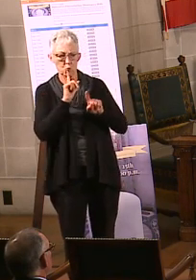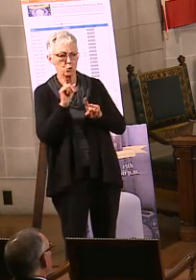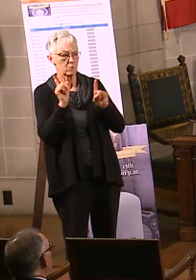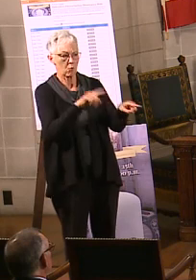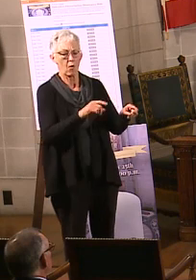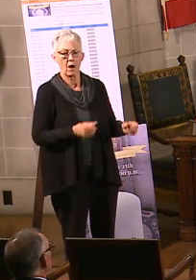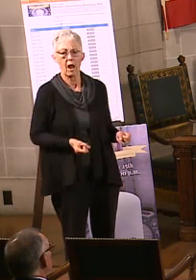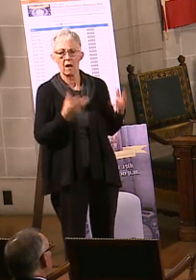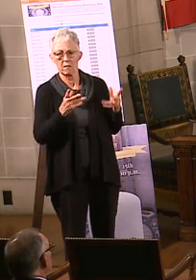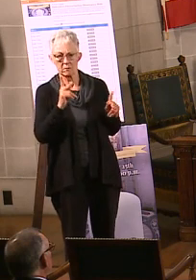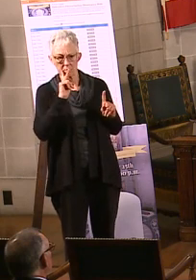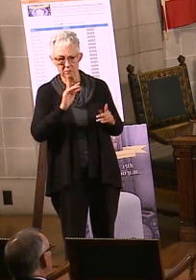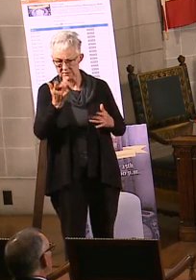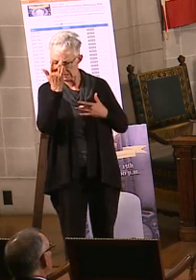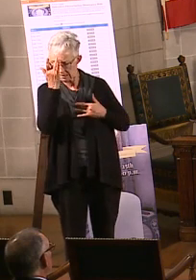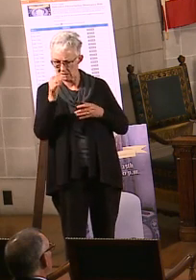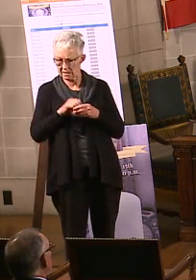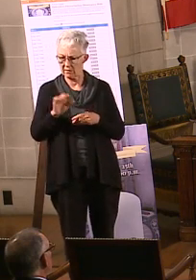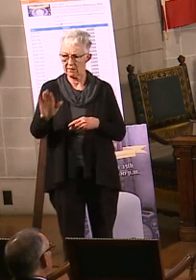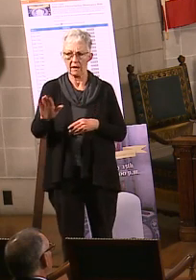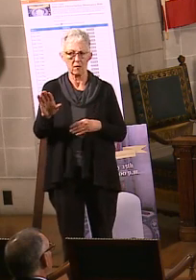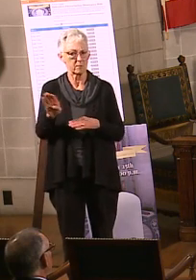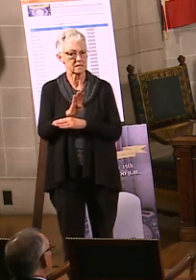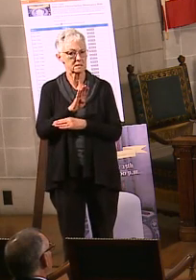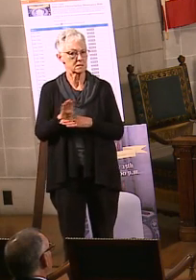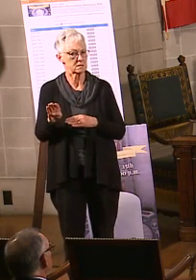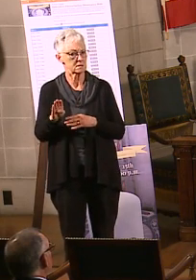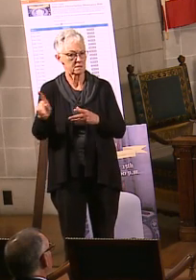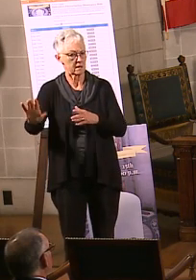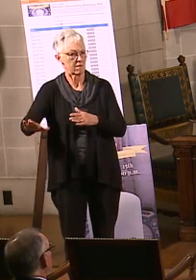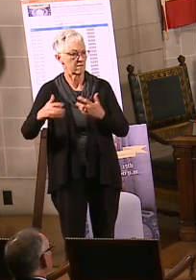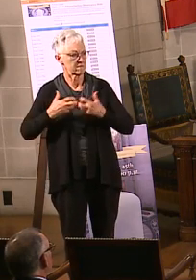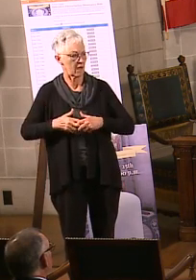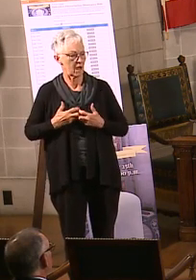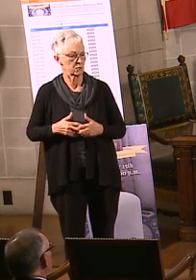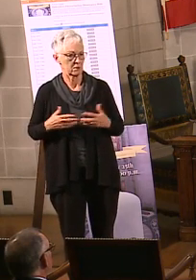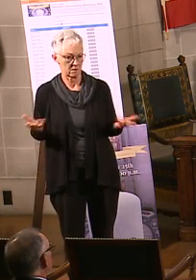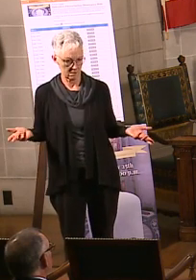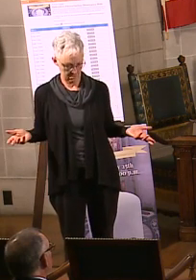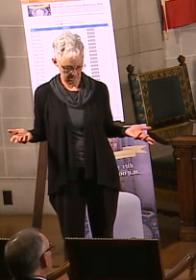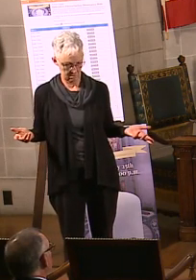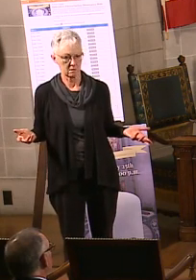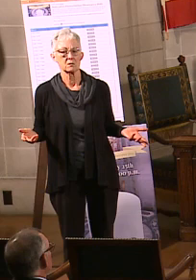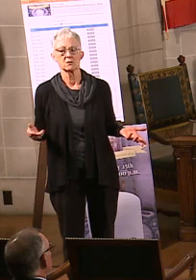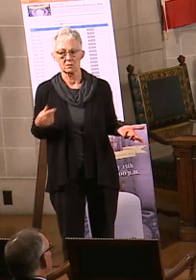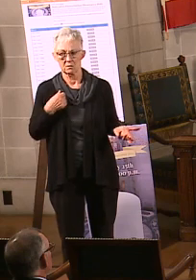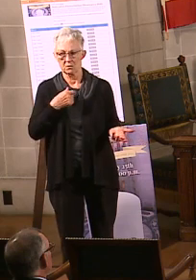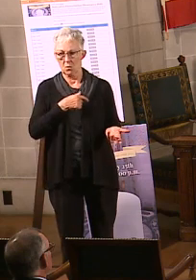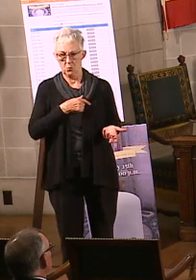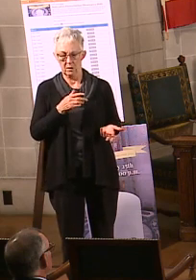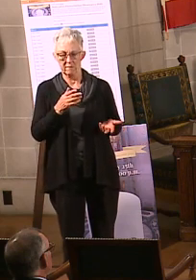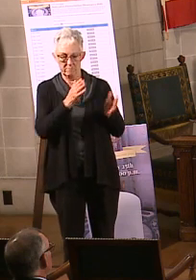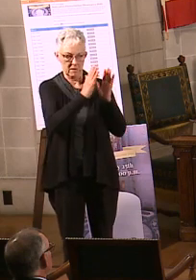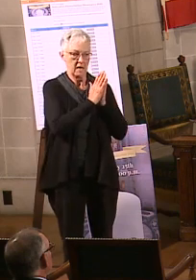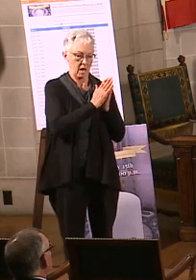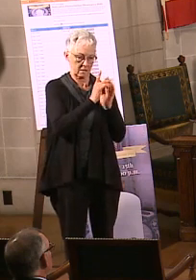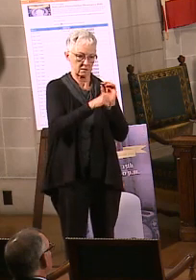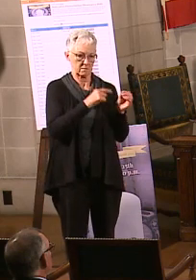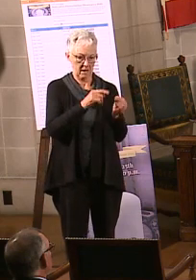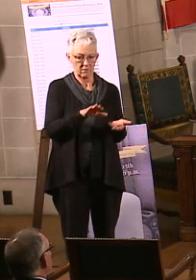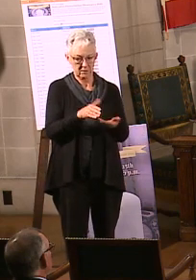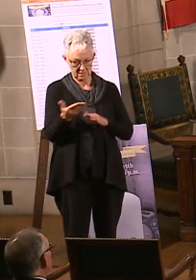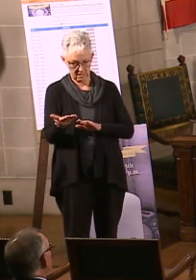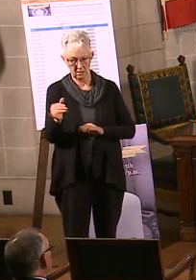with regard to the meat processing facilities. Actually, we've been asked a question yesterday about the deaths, so let's update on that. We have